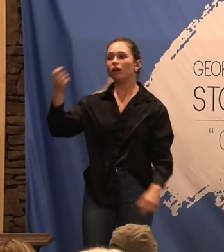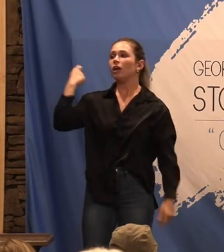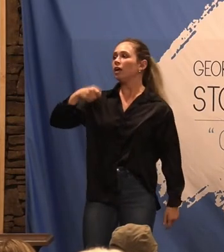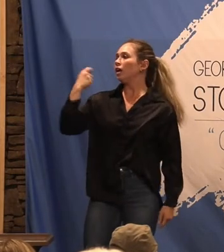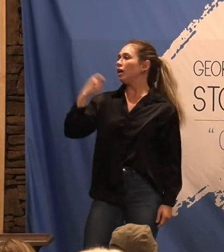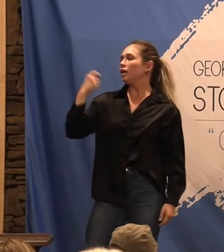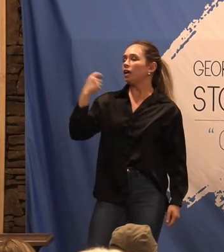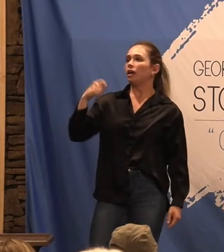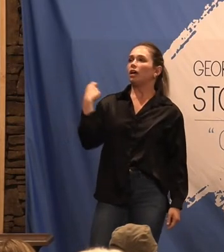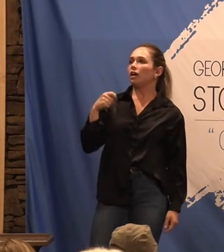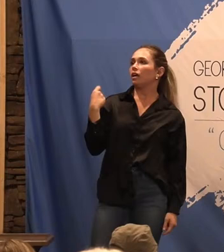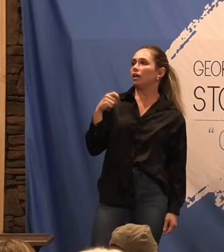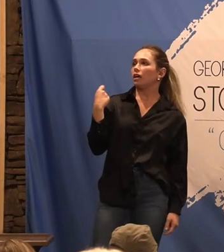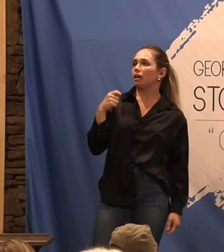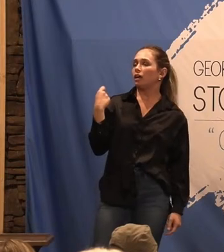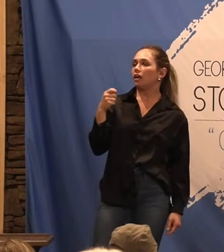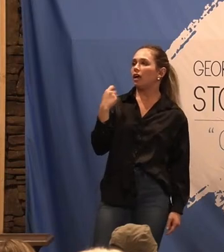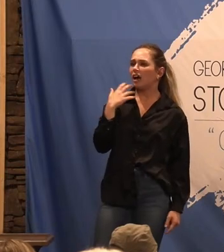Just